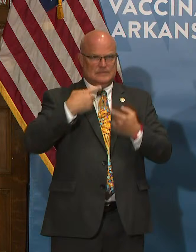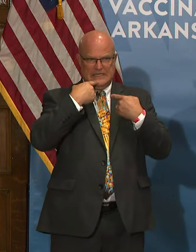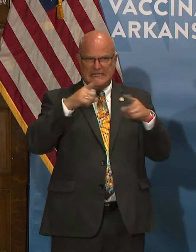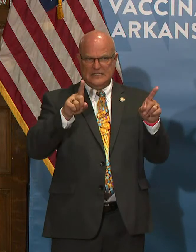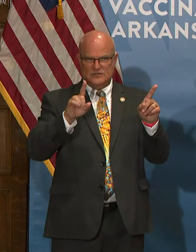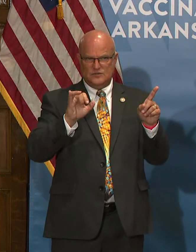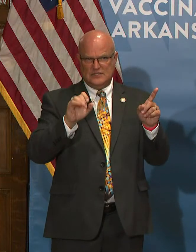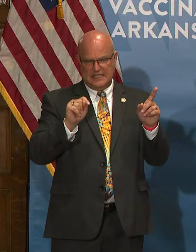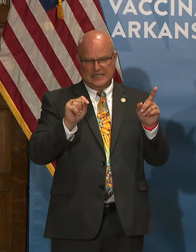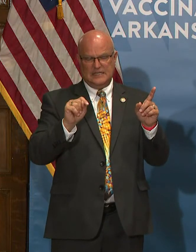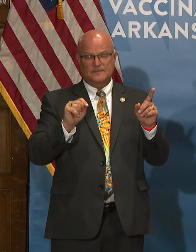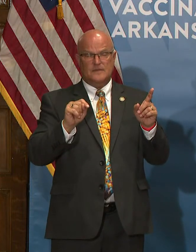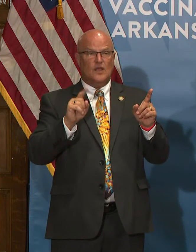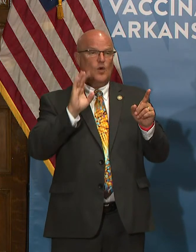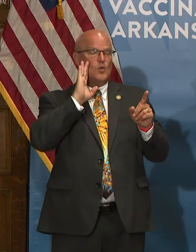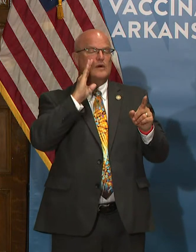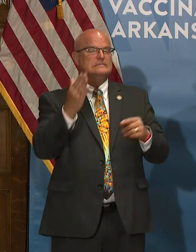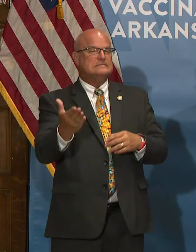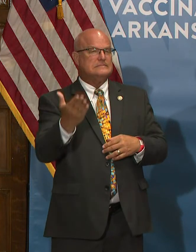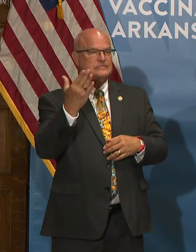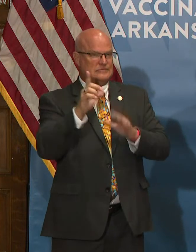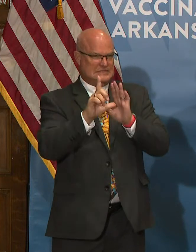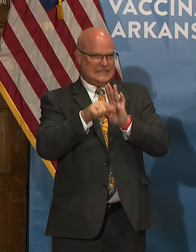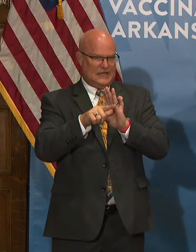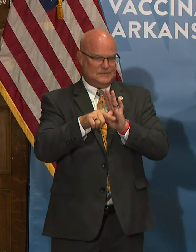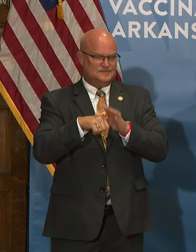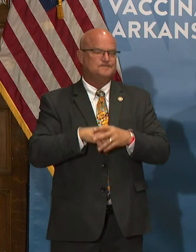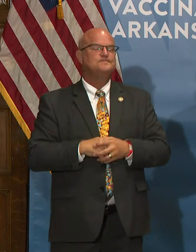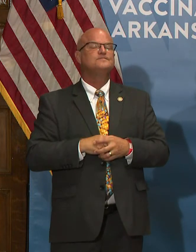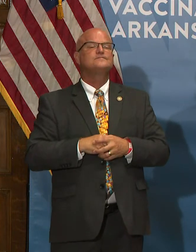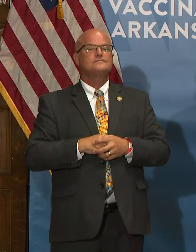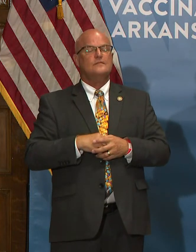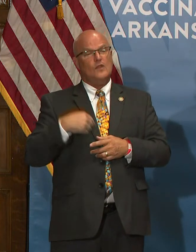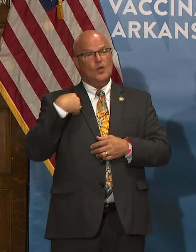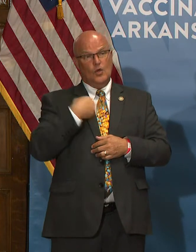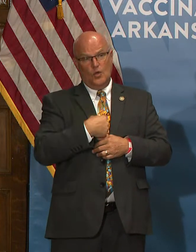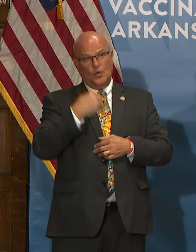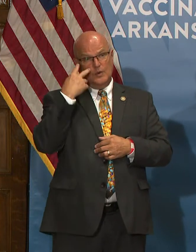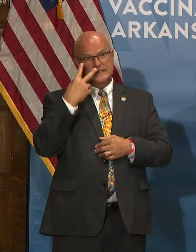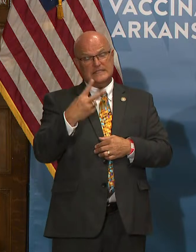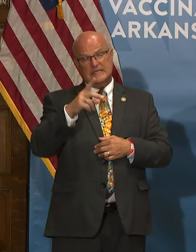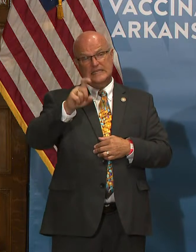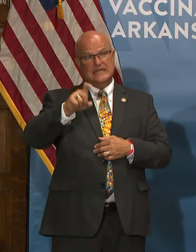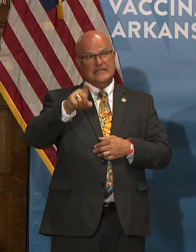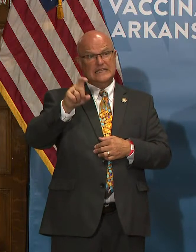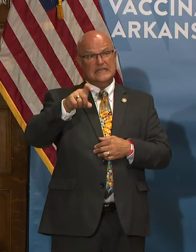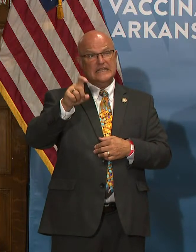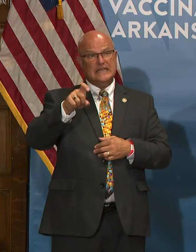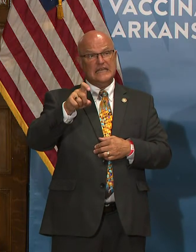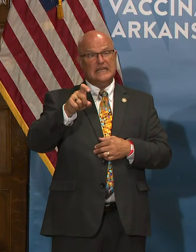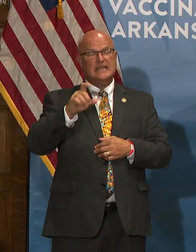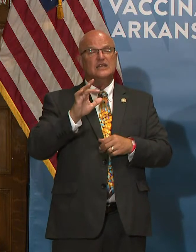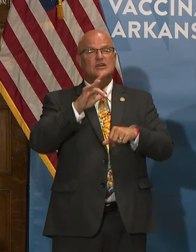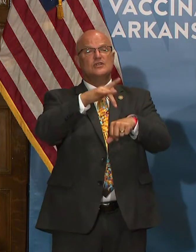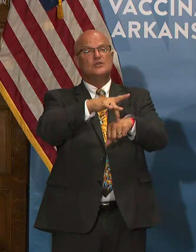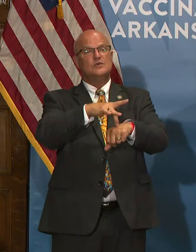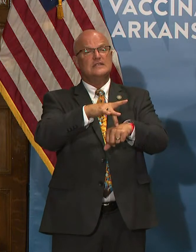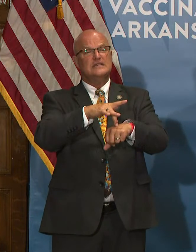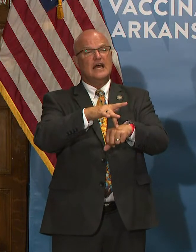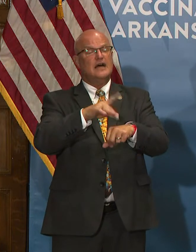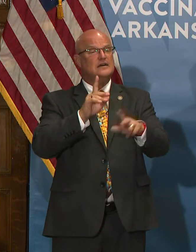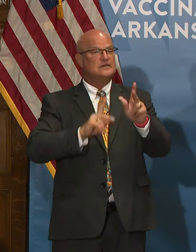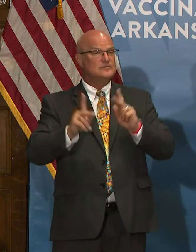yet and will be forthcoming after that. We see that there will be a need to reach out